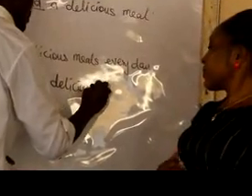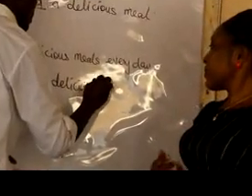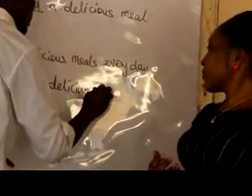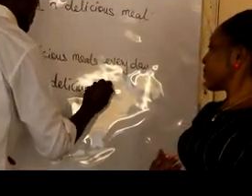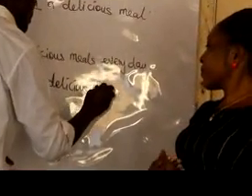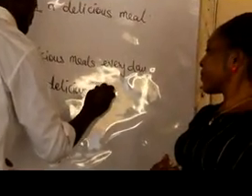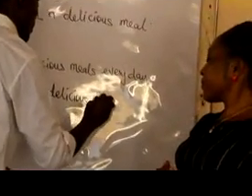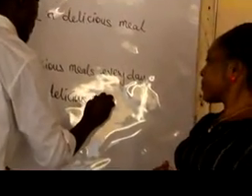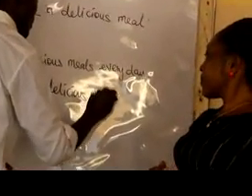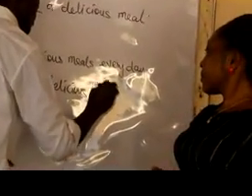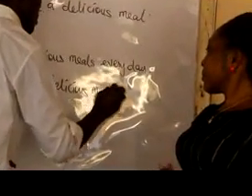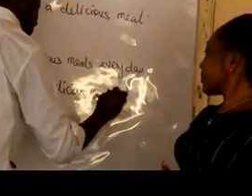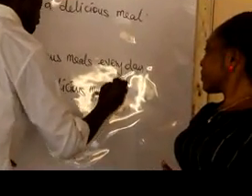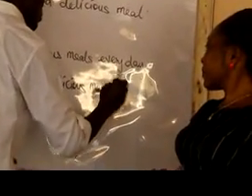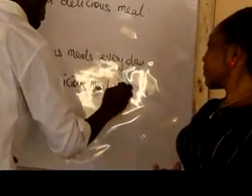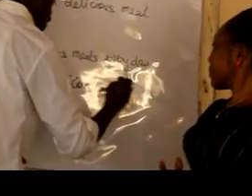meal